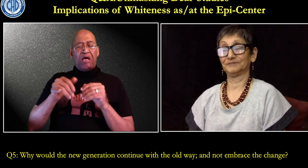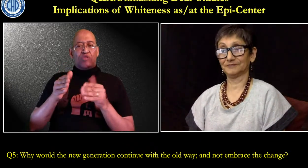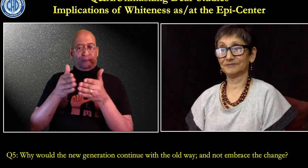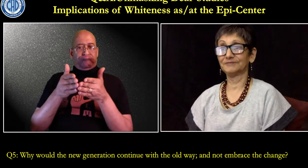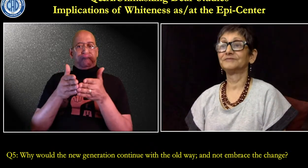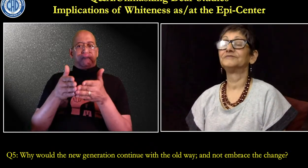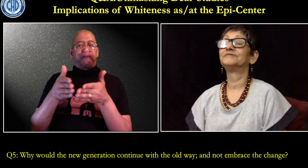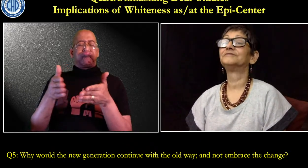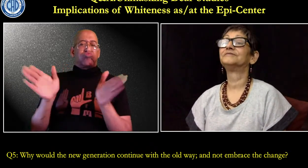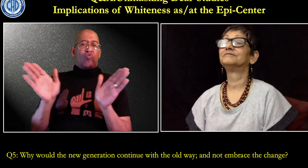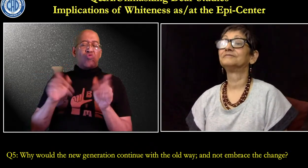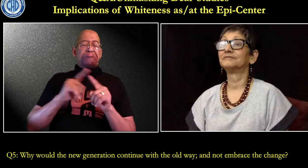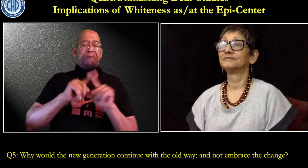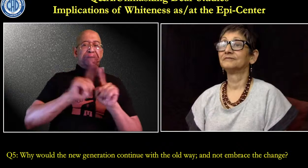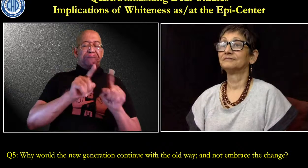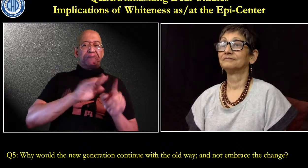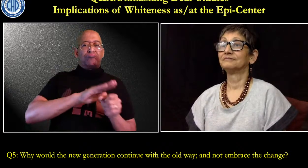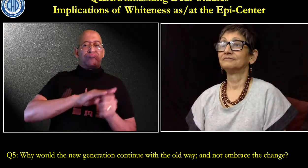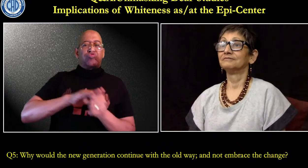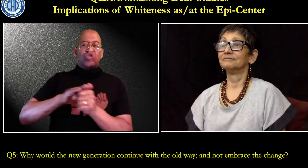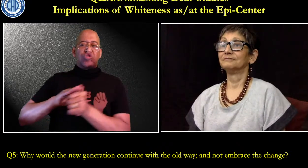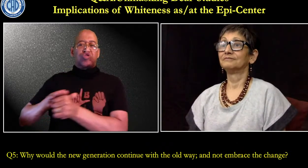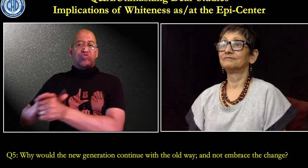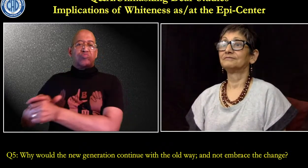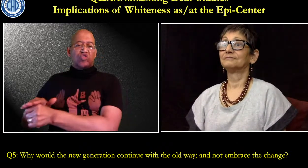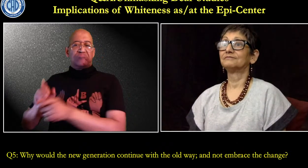has been done with the oppression, and that's